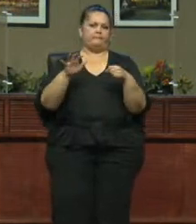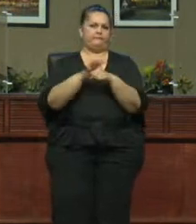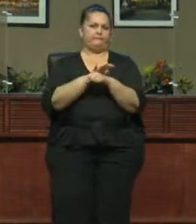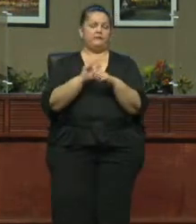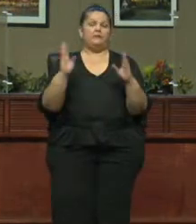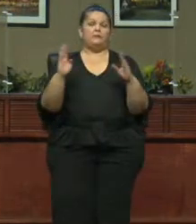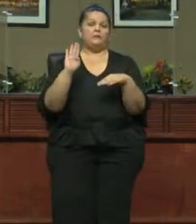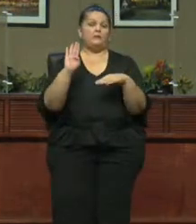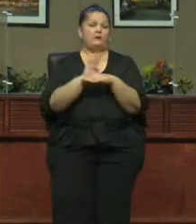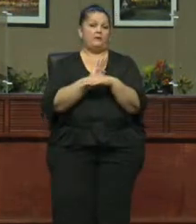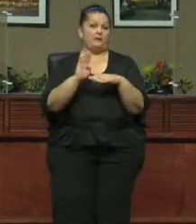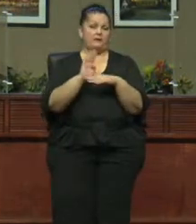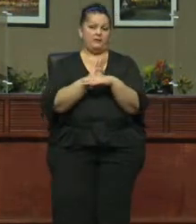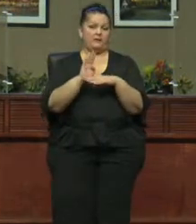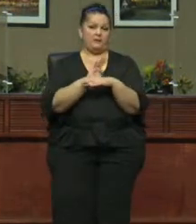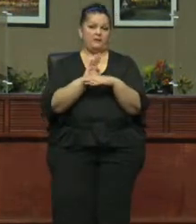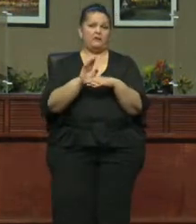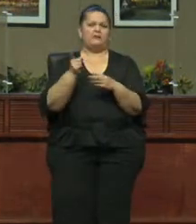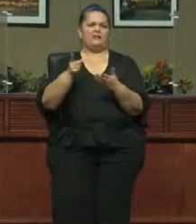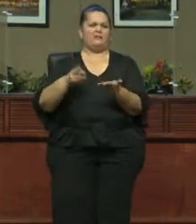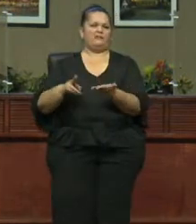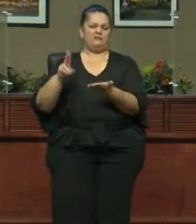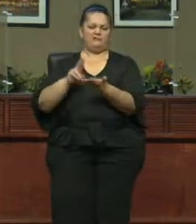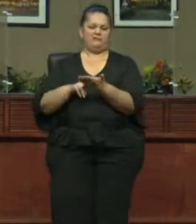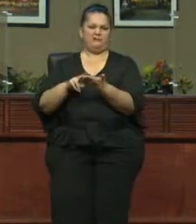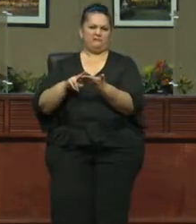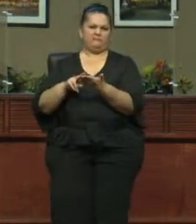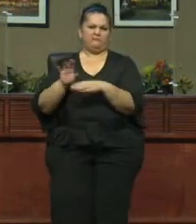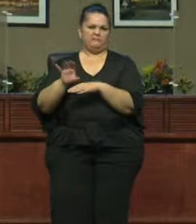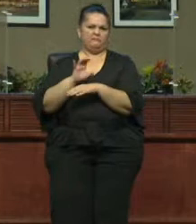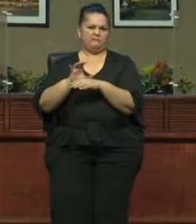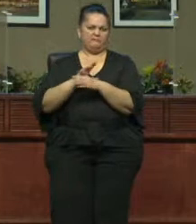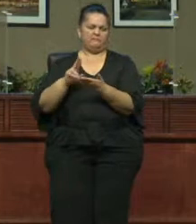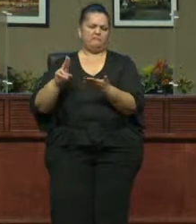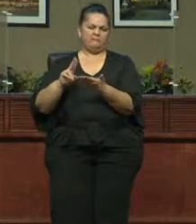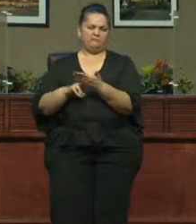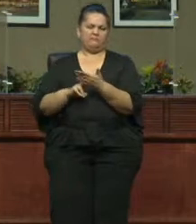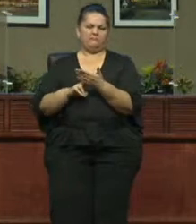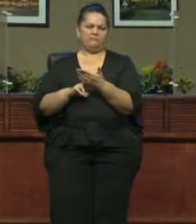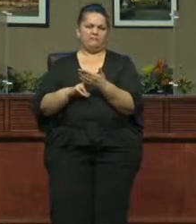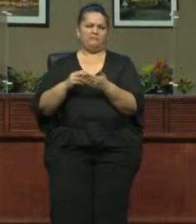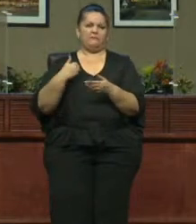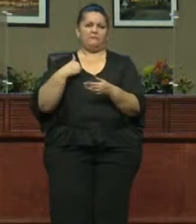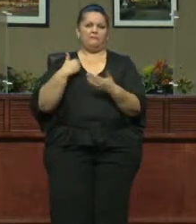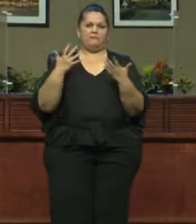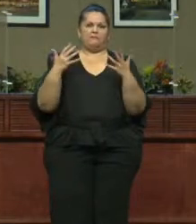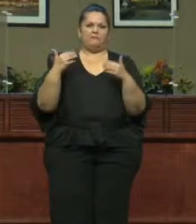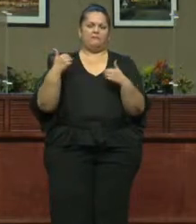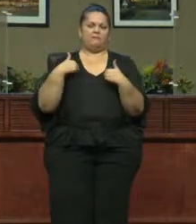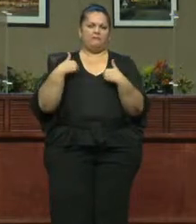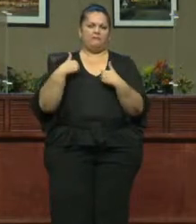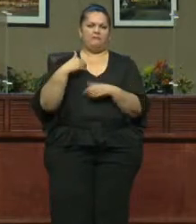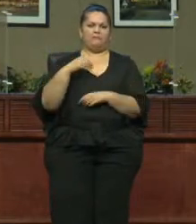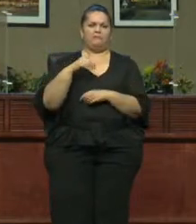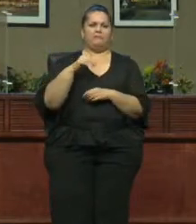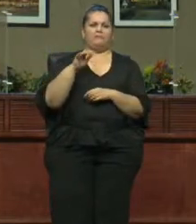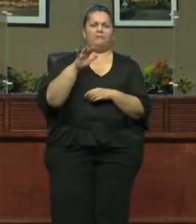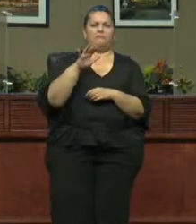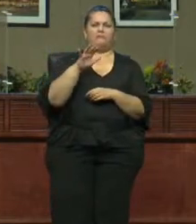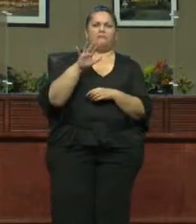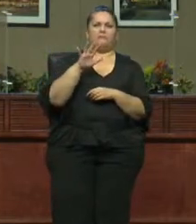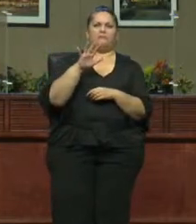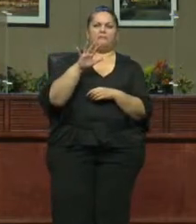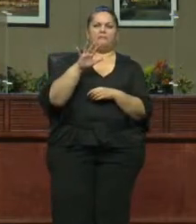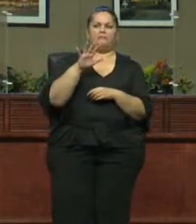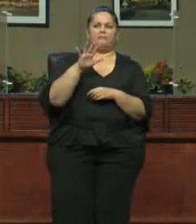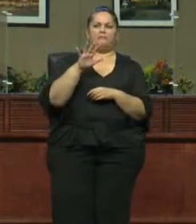businesses must register in advance, and we have over 5,400 appointments that